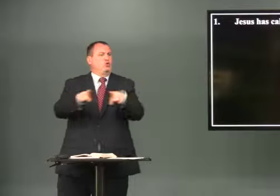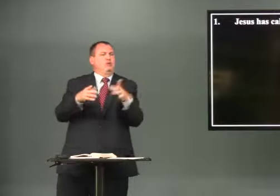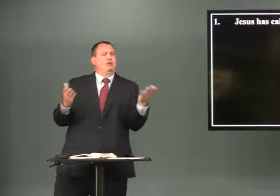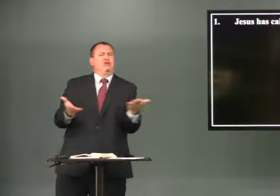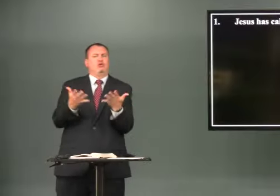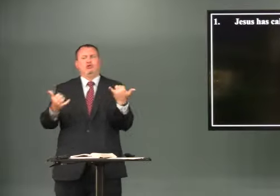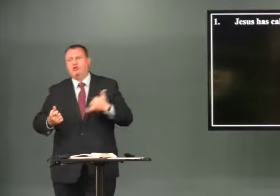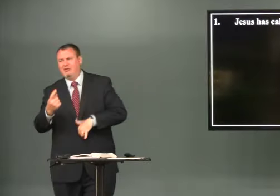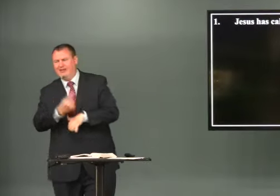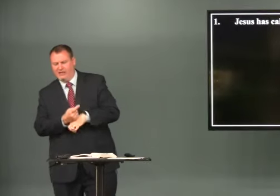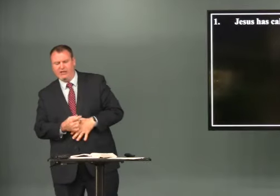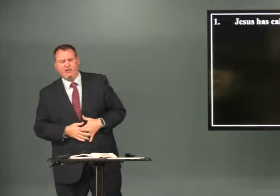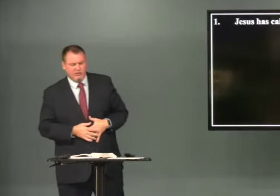maybe you're here today